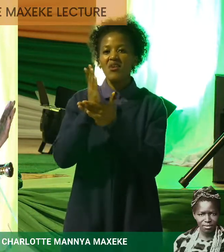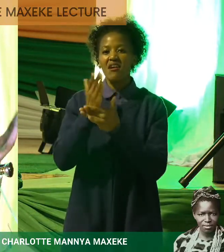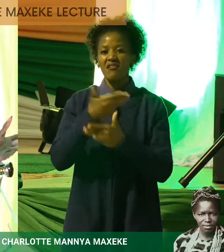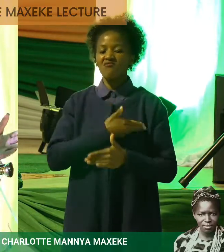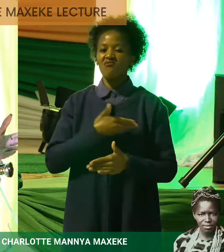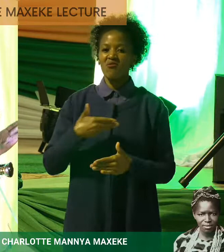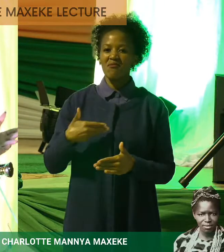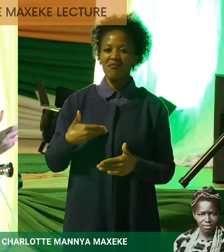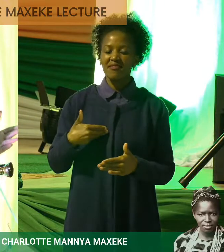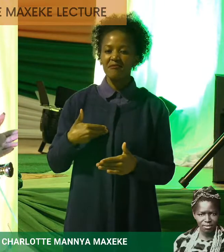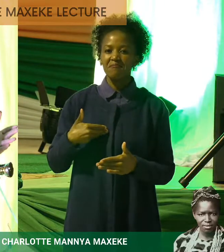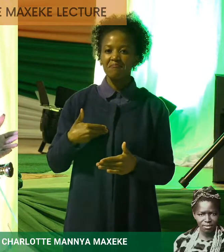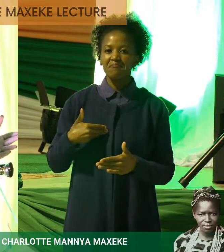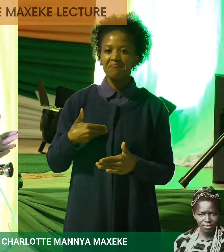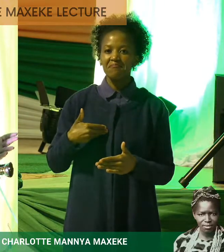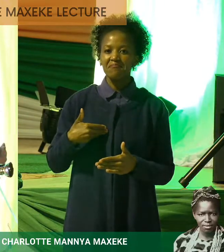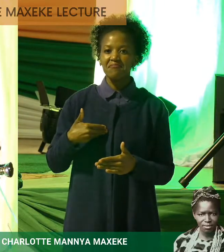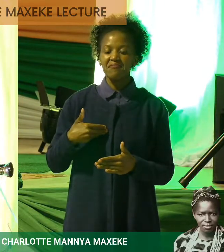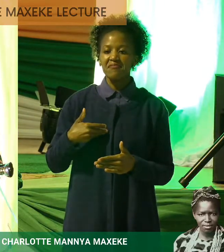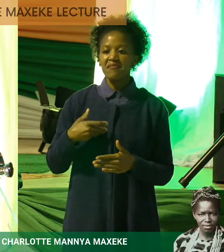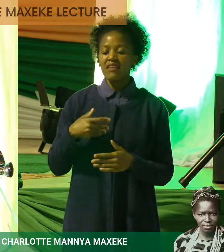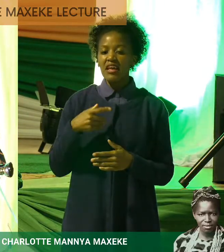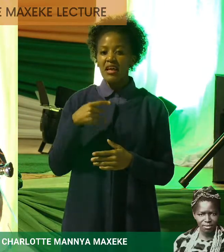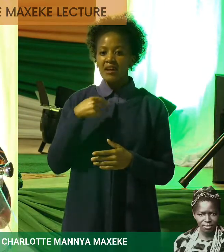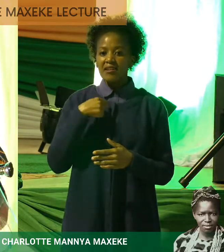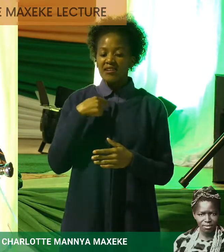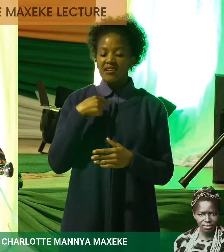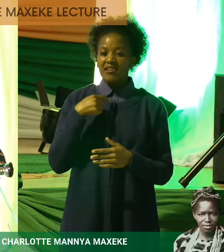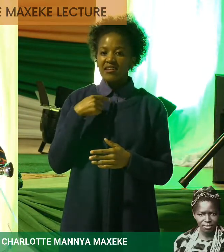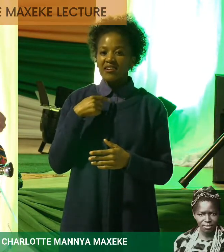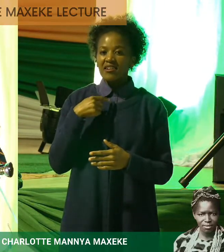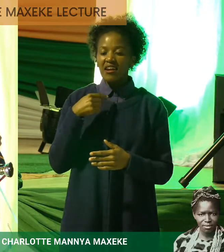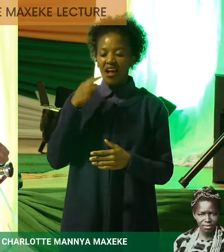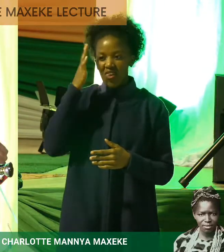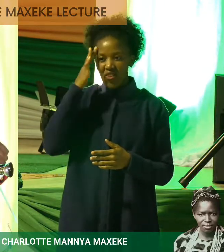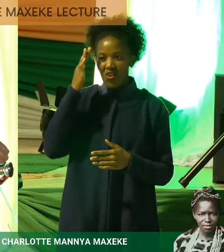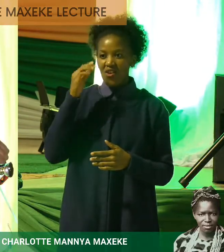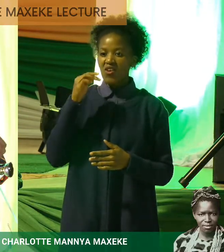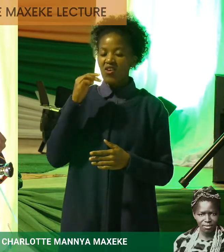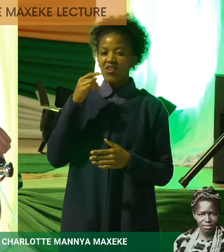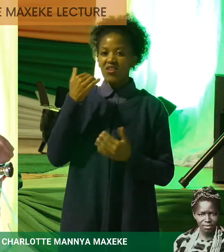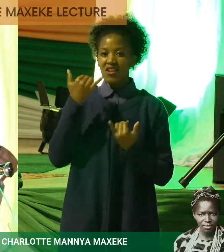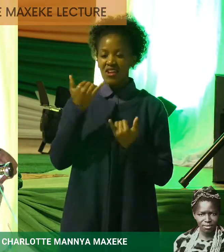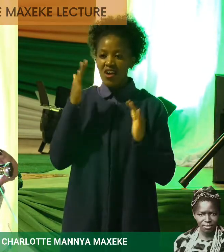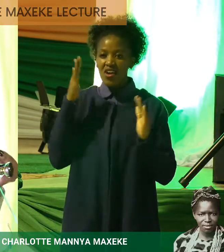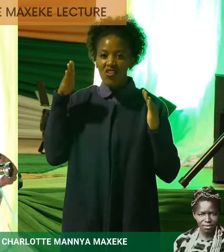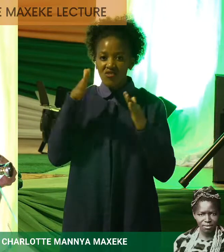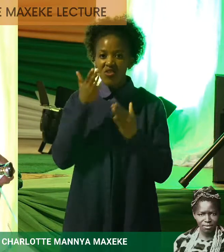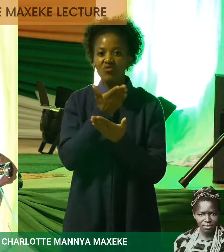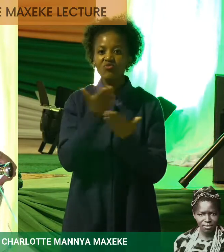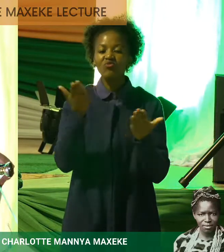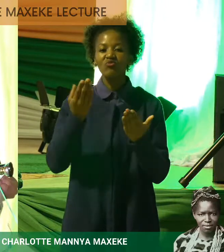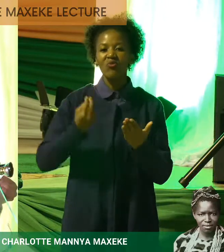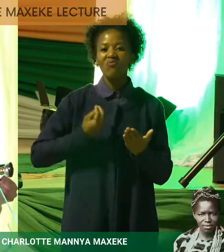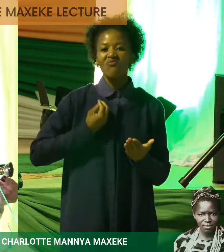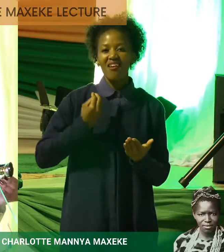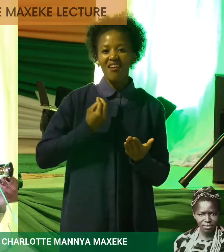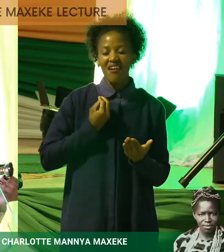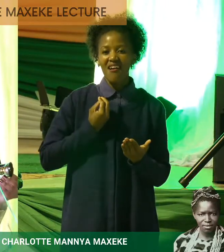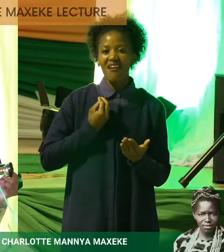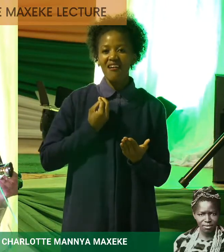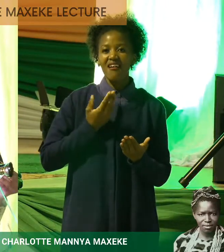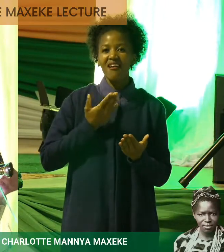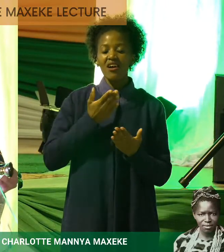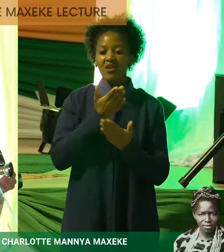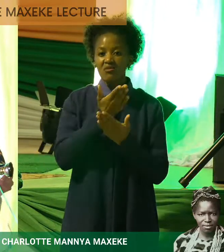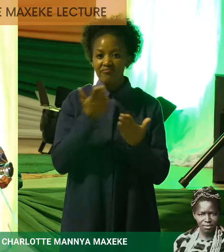facing in this area because I know ukuthi ngikhuluma nani abantu abancane. You know, because we are the ones that needs